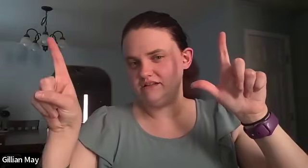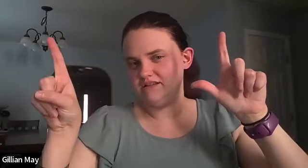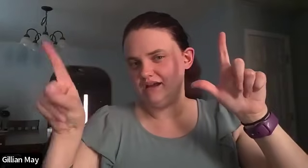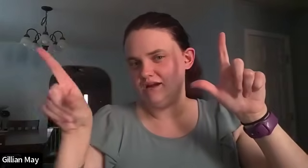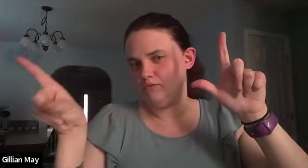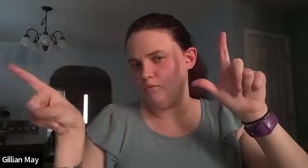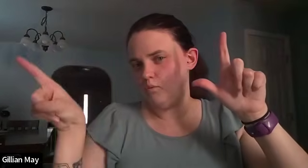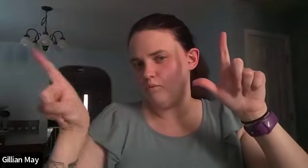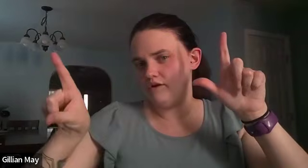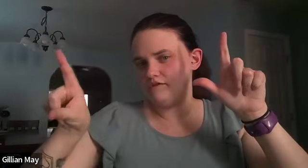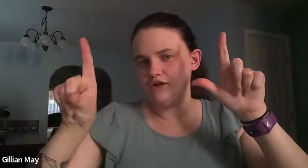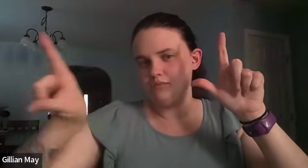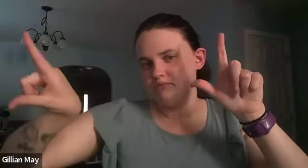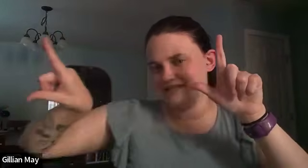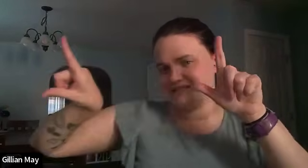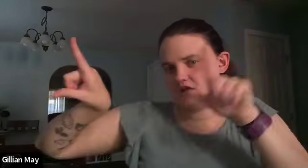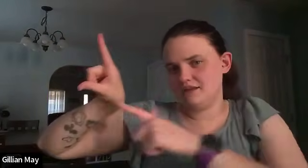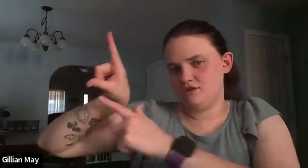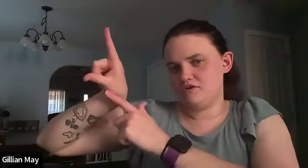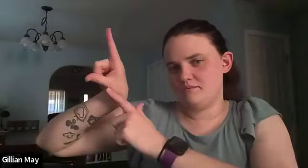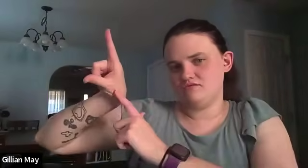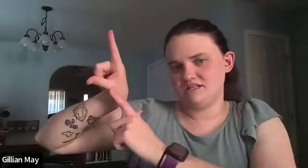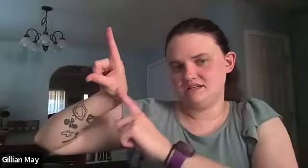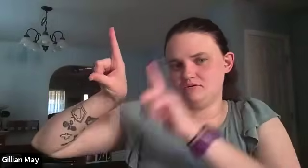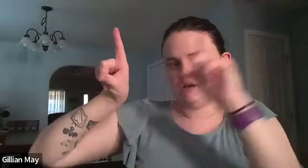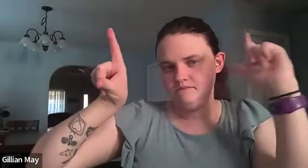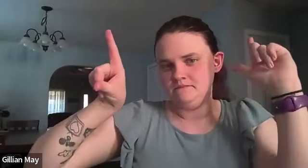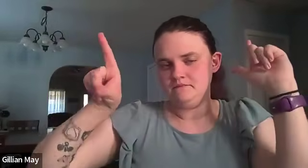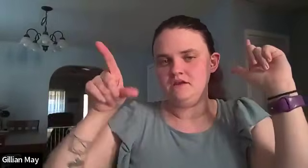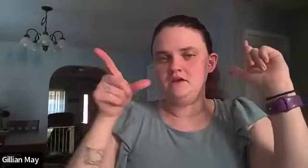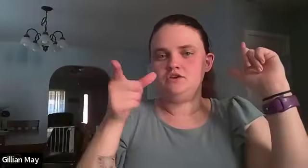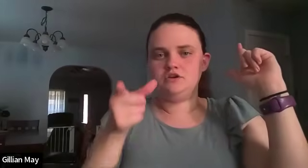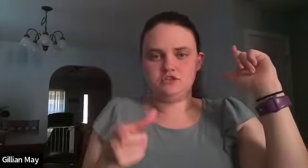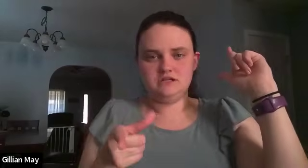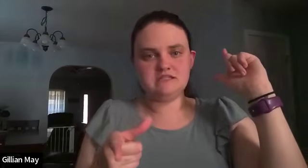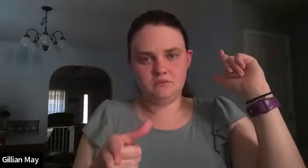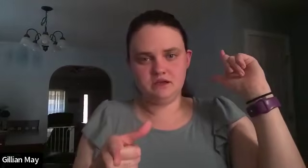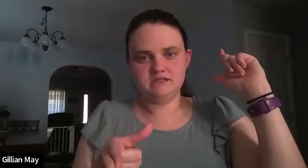back to that kind of pointer finger, but it's not like your thumb is resting. Okay. You're gonna turn it sideways.